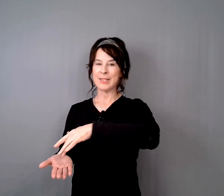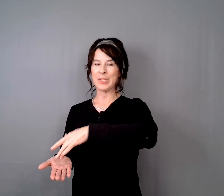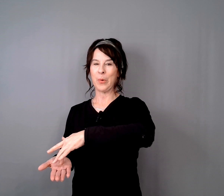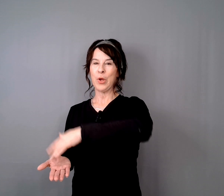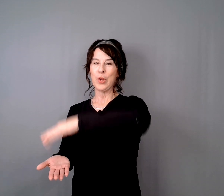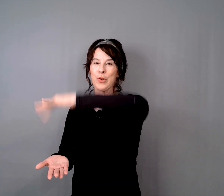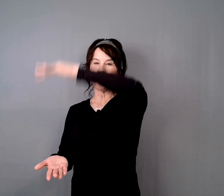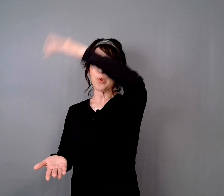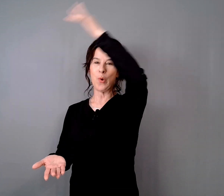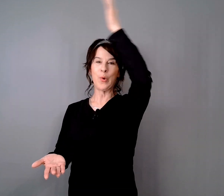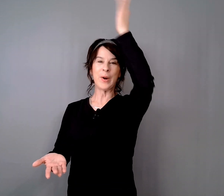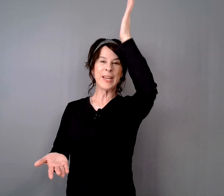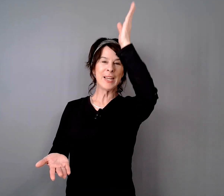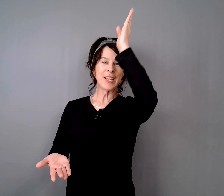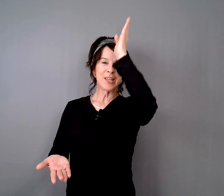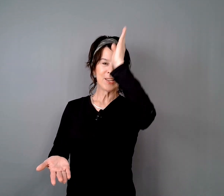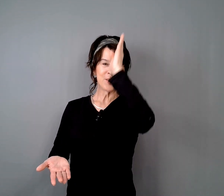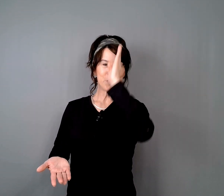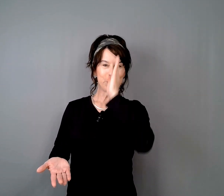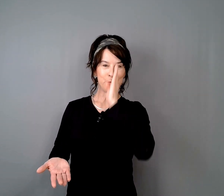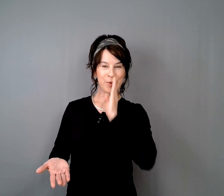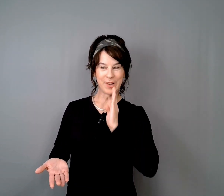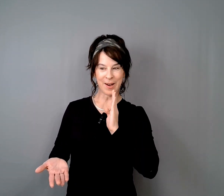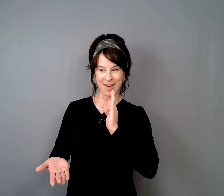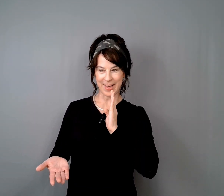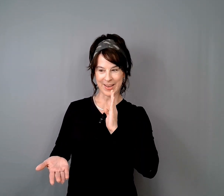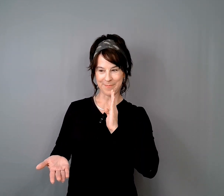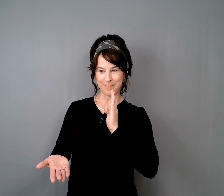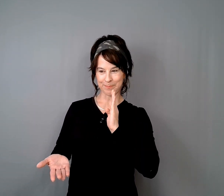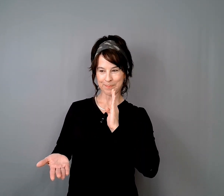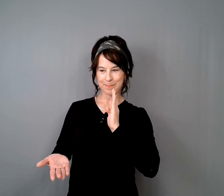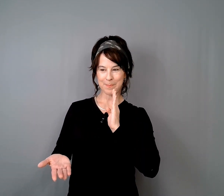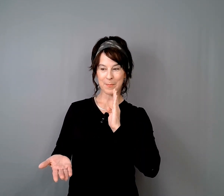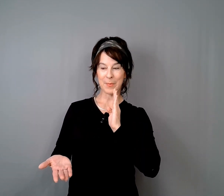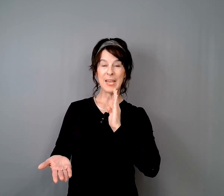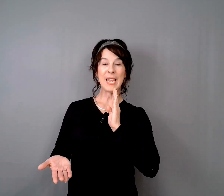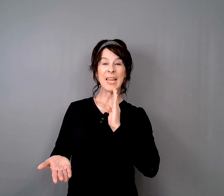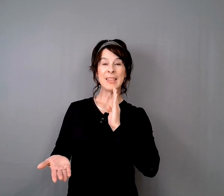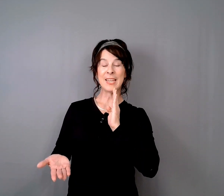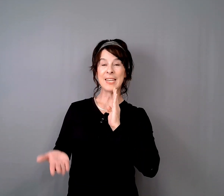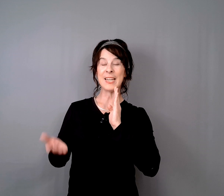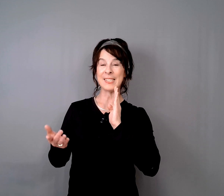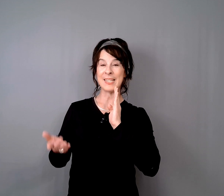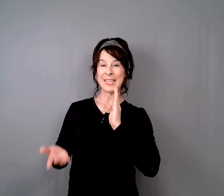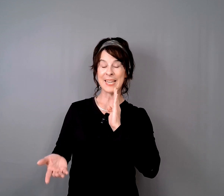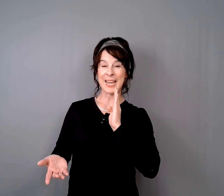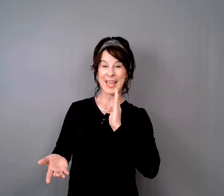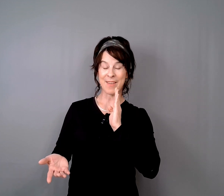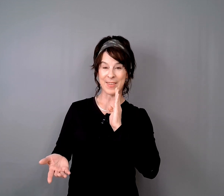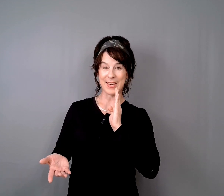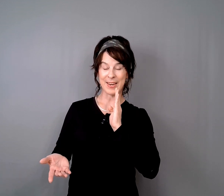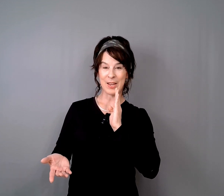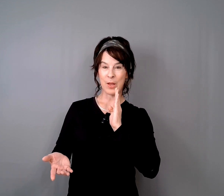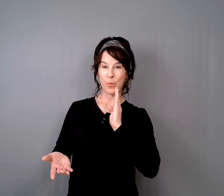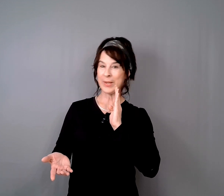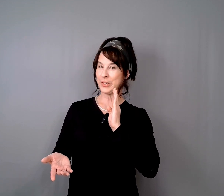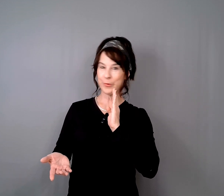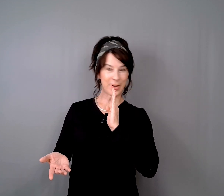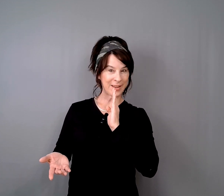So glory to God. And then it says in heaven. We do not have